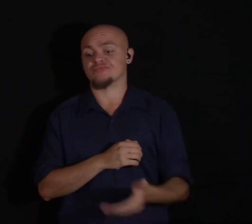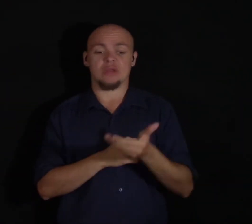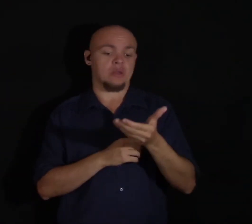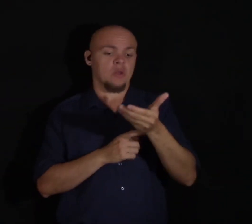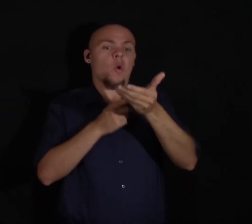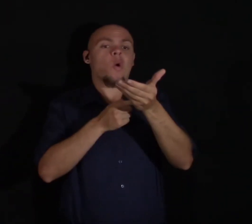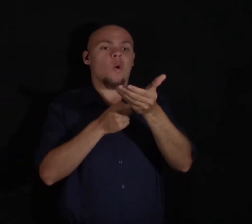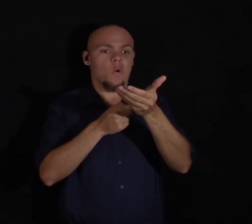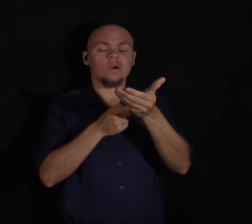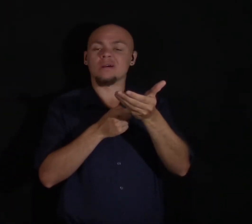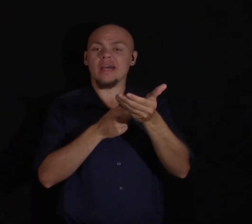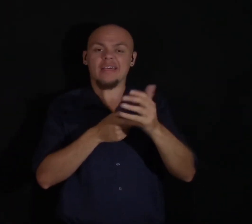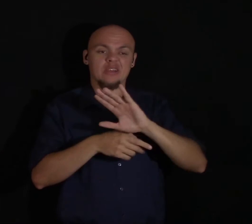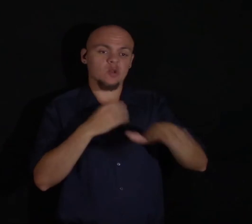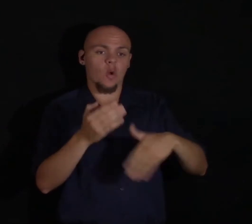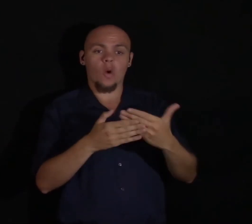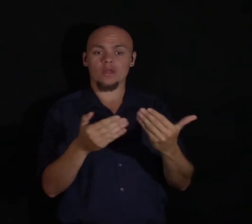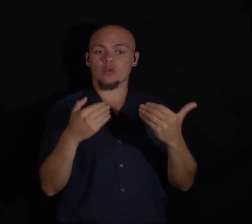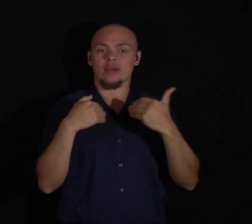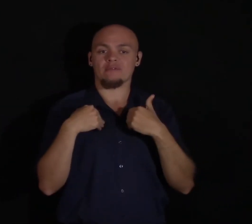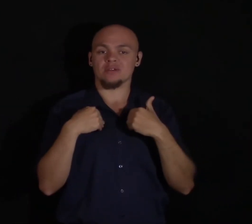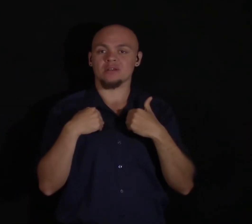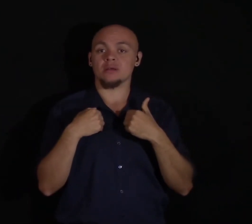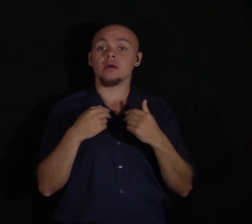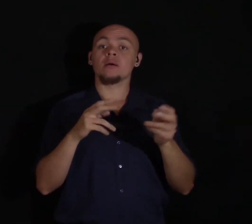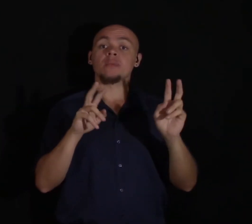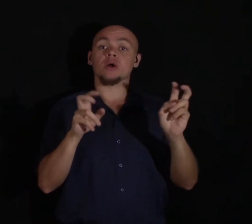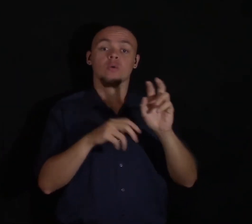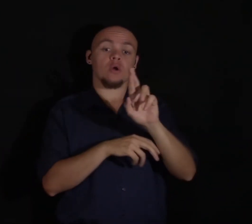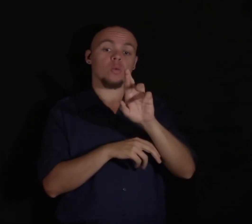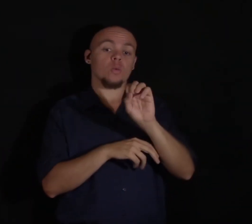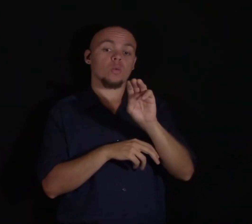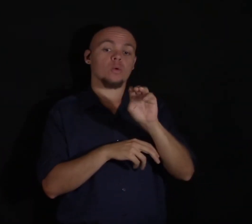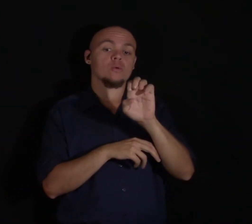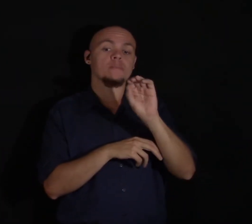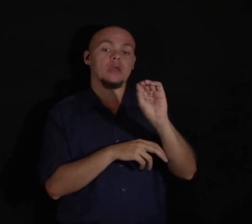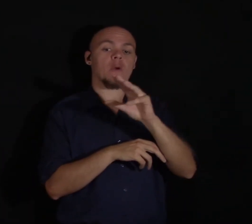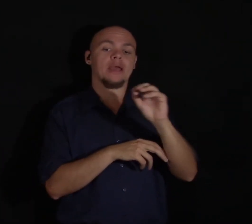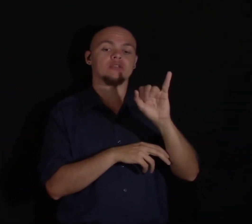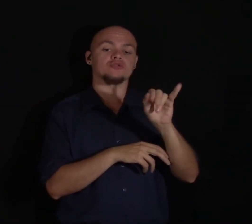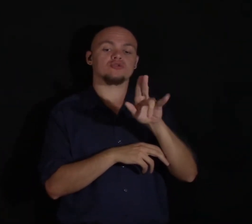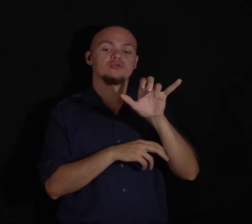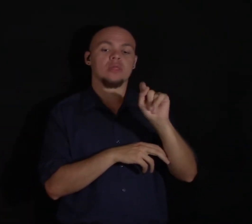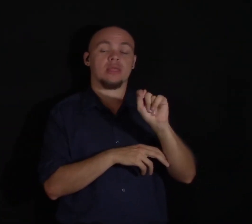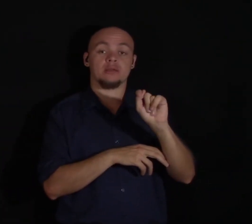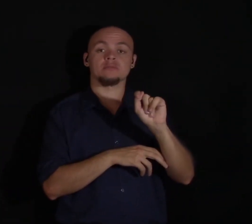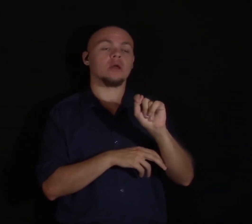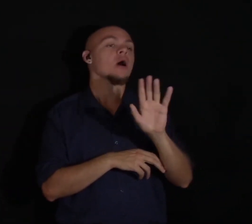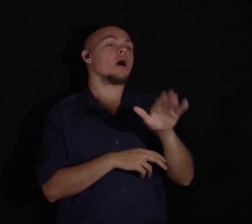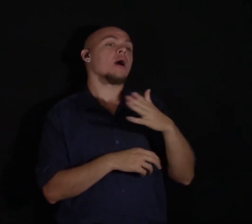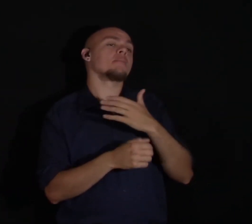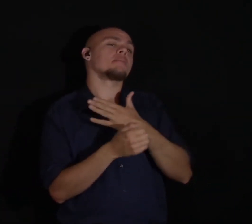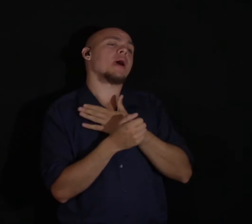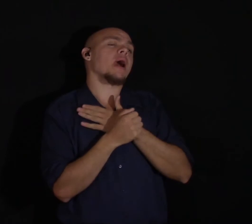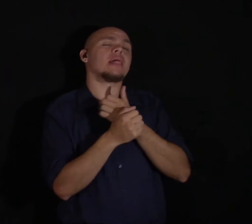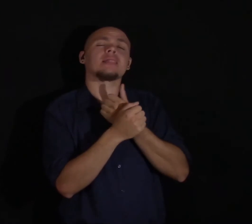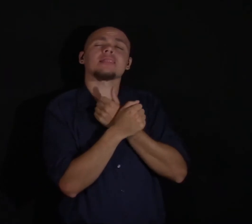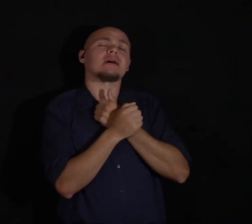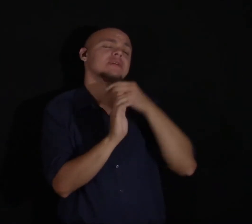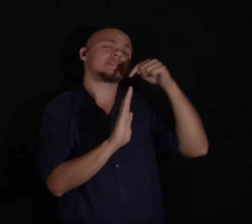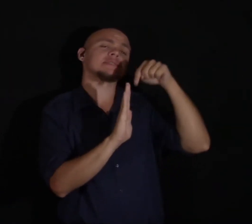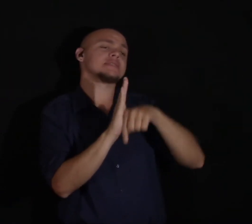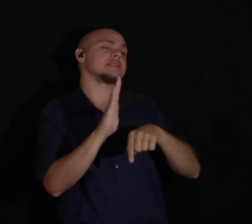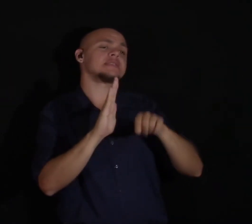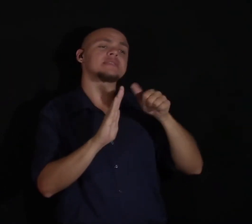love. But I'm actually going to quote Romeo and Juliet here. She says to Romeo, "My love is as boundless as the sea. The